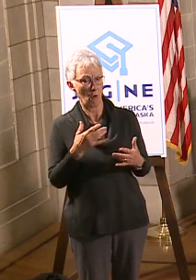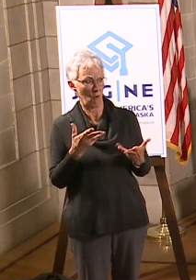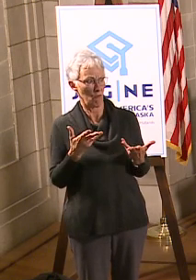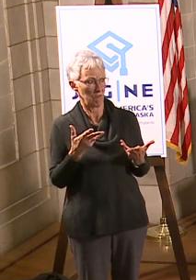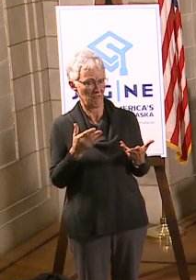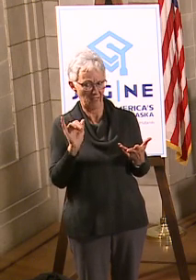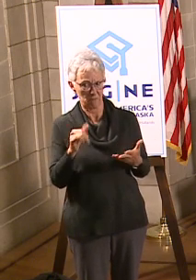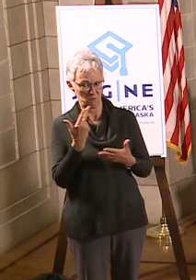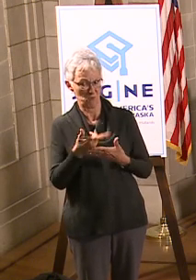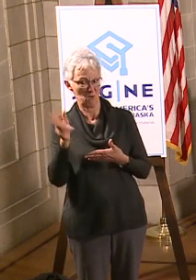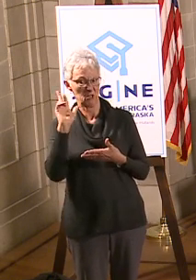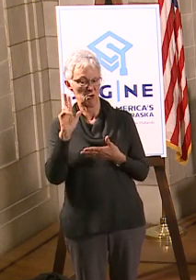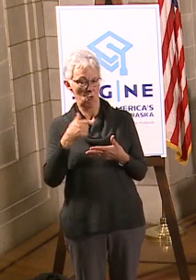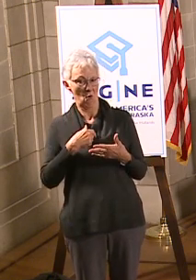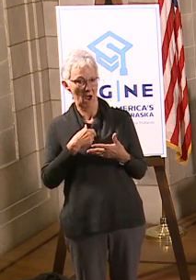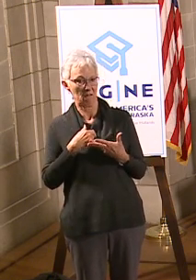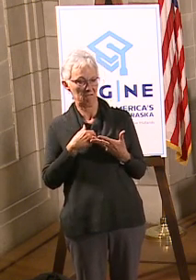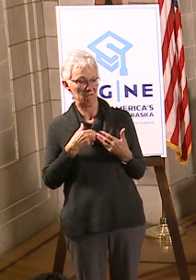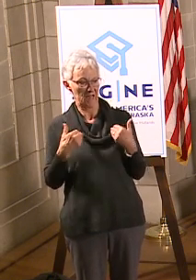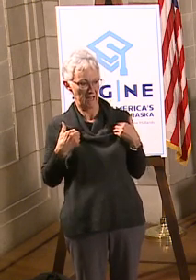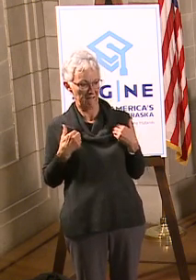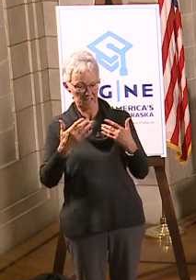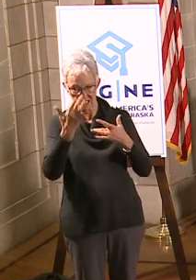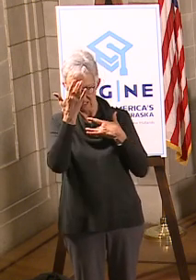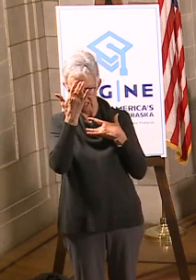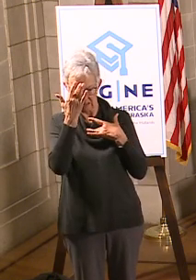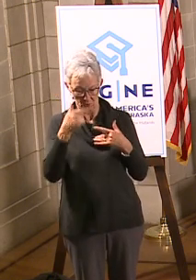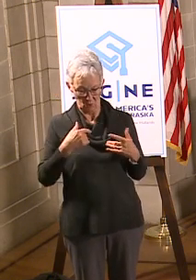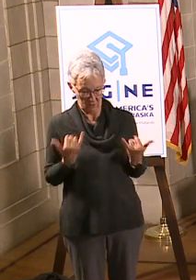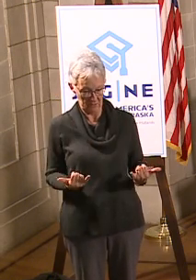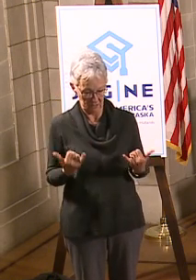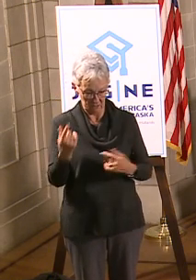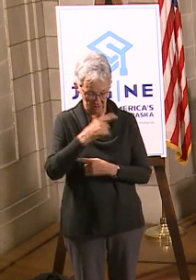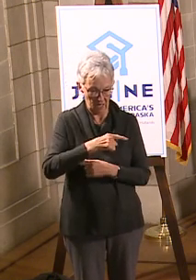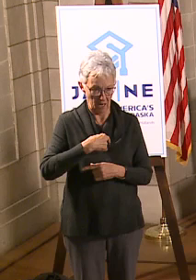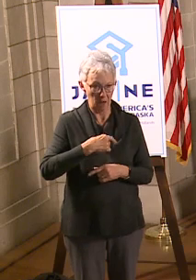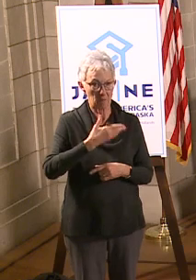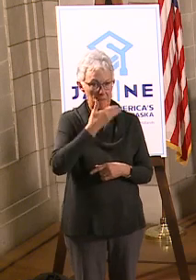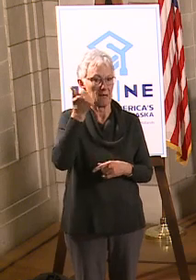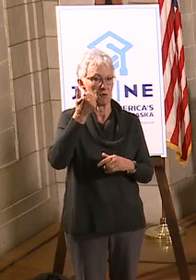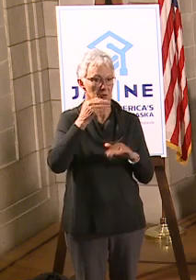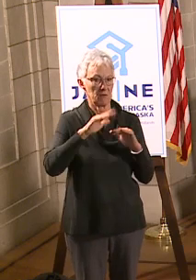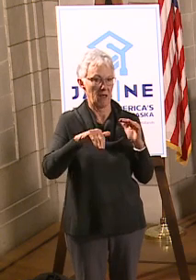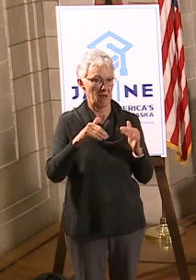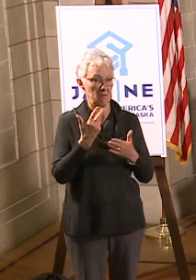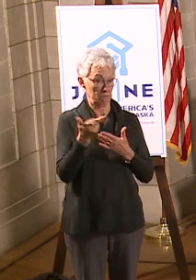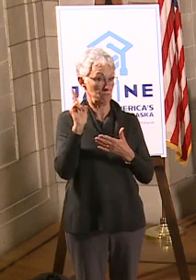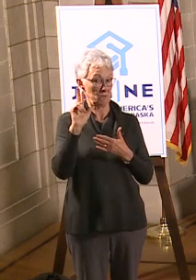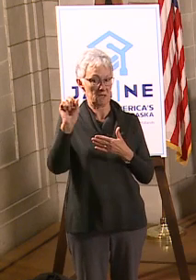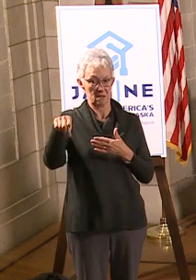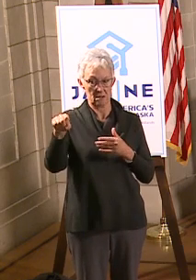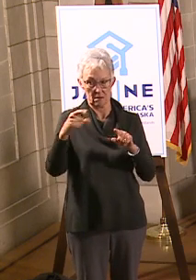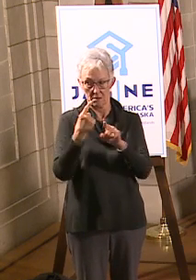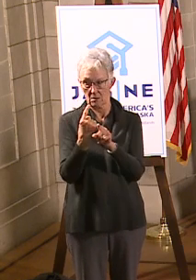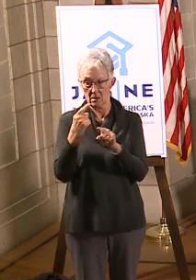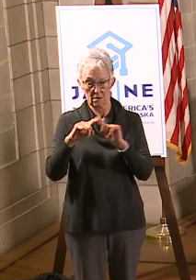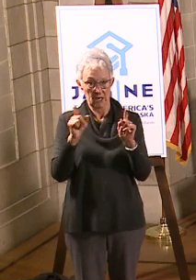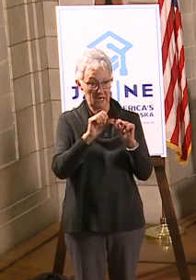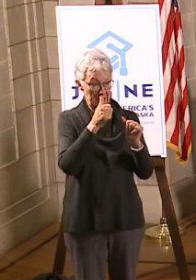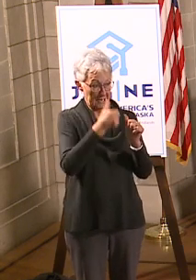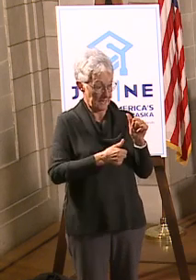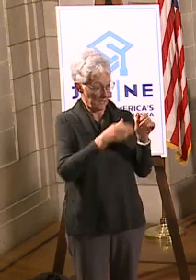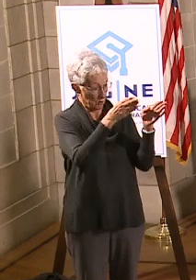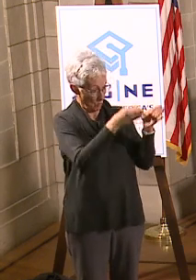definitely understand today in a very different way than I did 3 weeks ago that this virus affects everyone differently, and